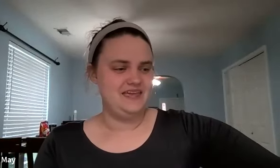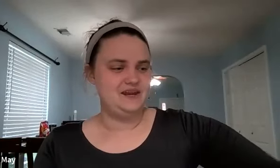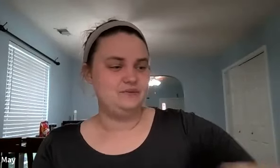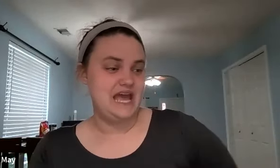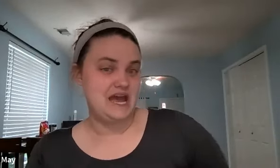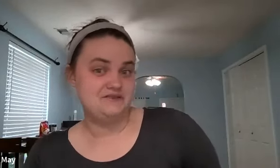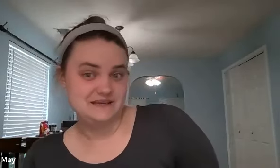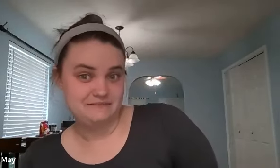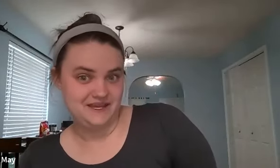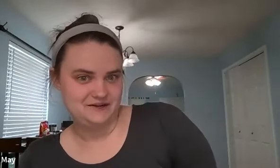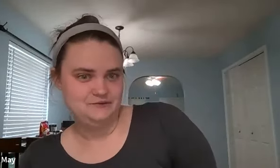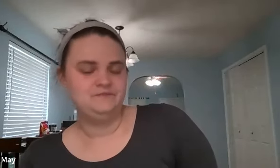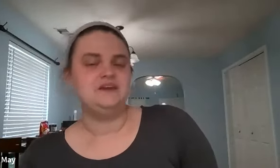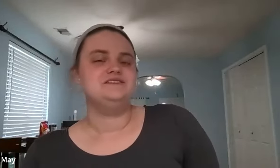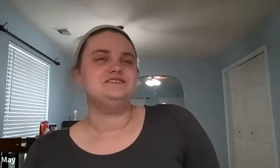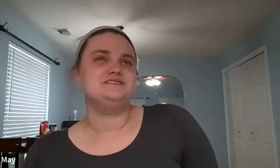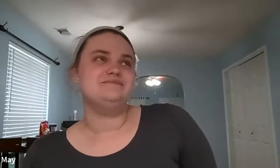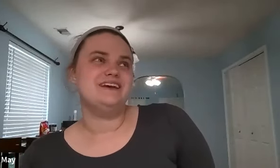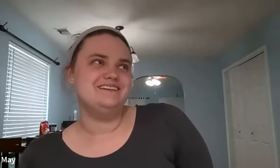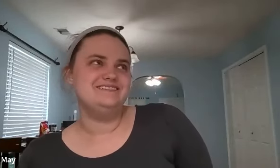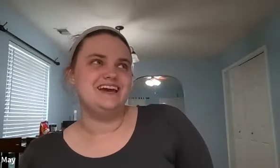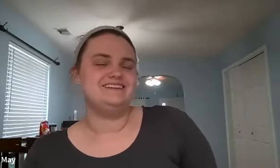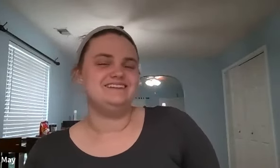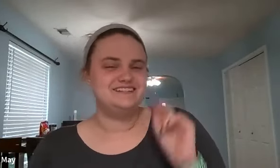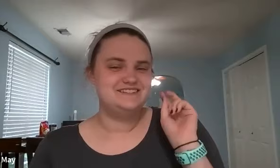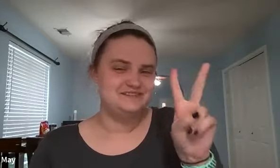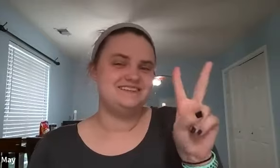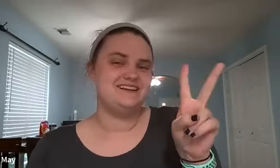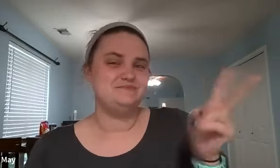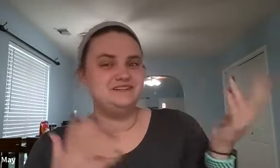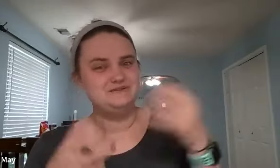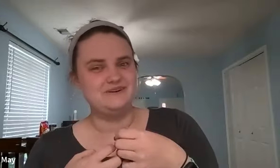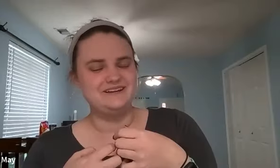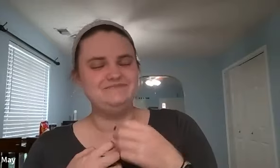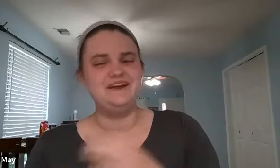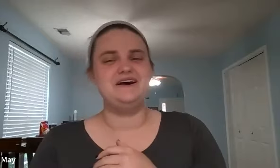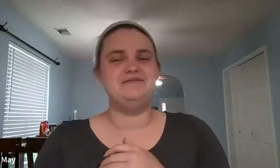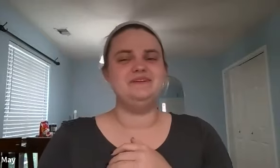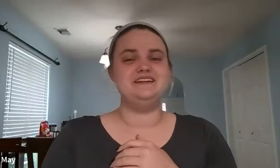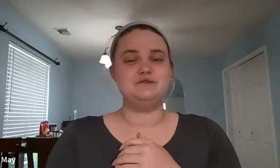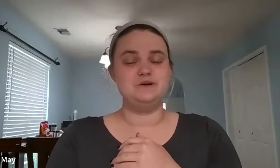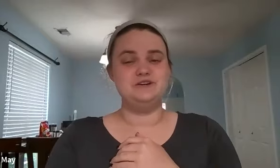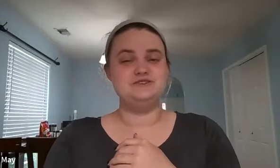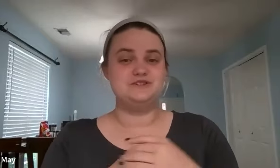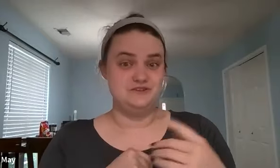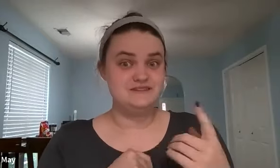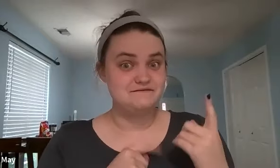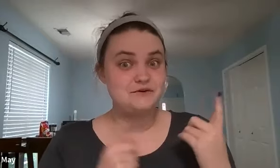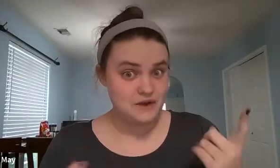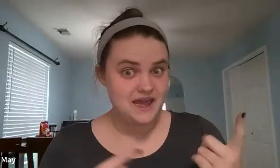Then we have tomato. So tomato technically is two signs put into one. And so what you do is you do the sign for